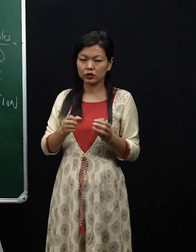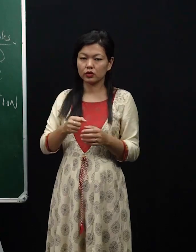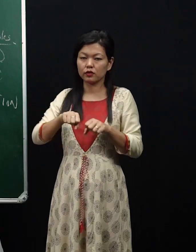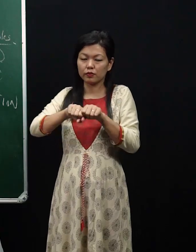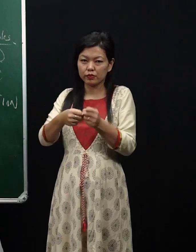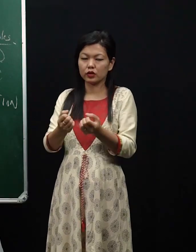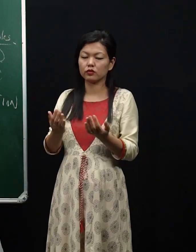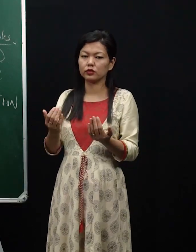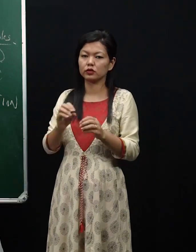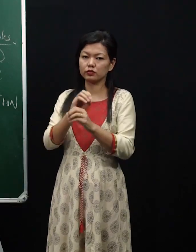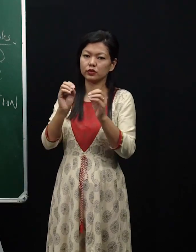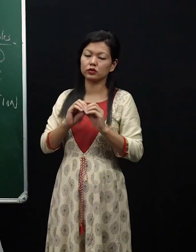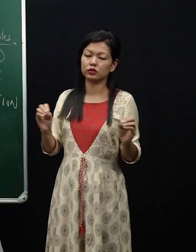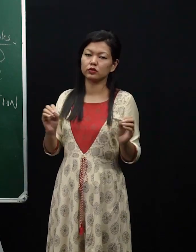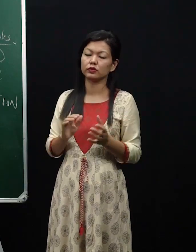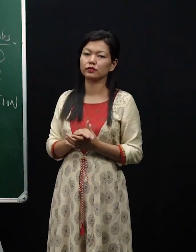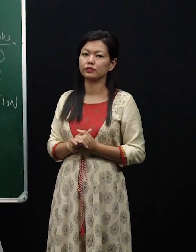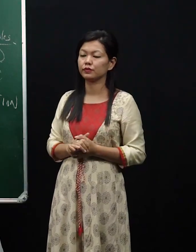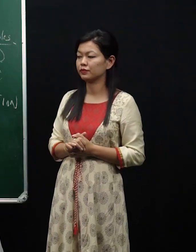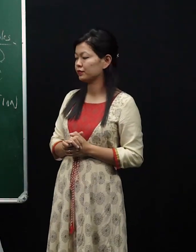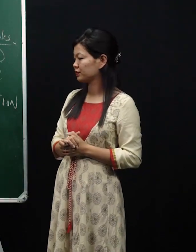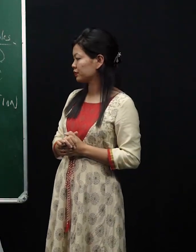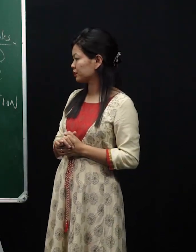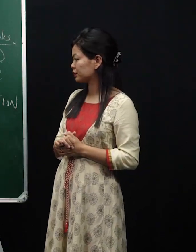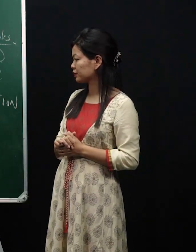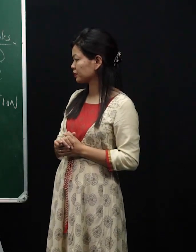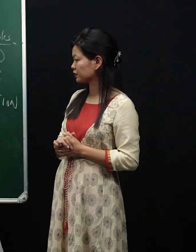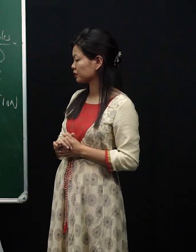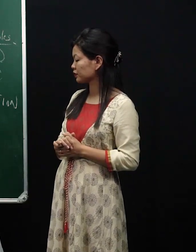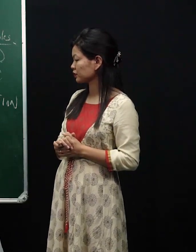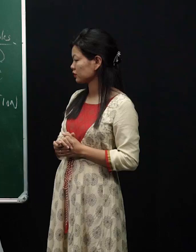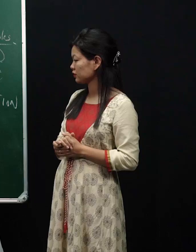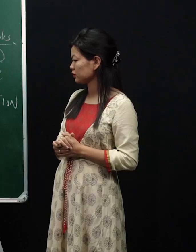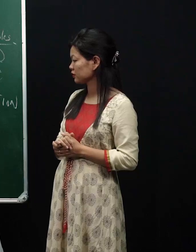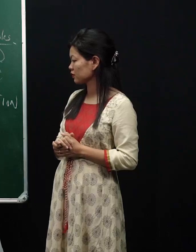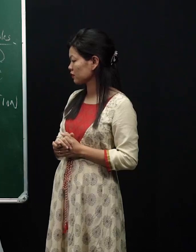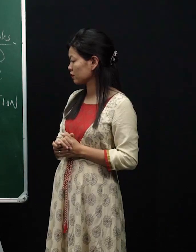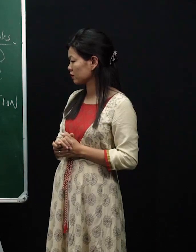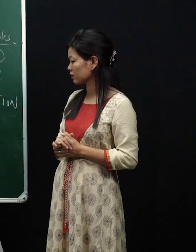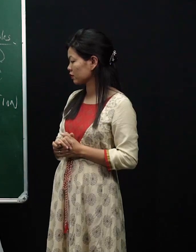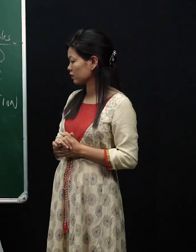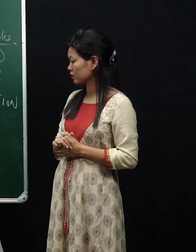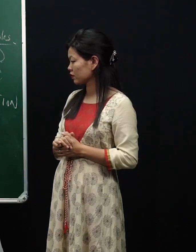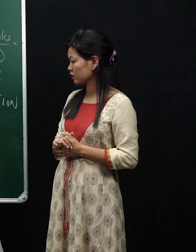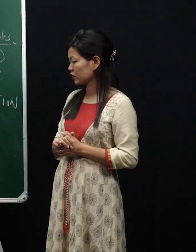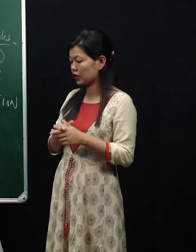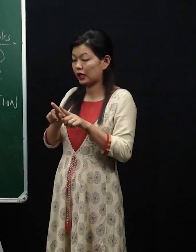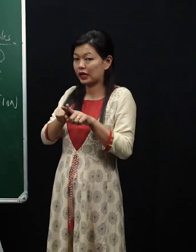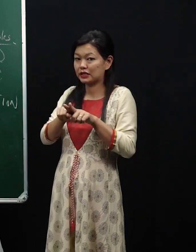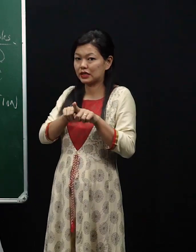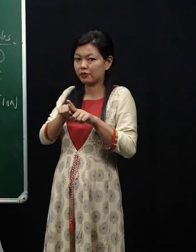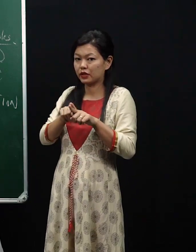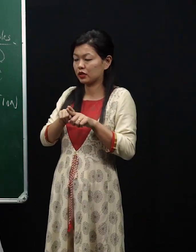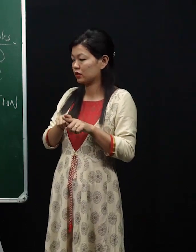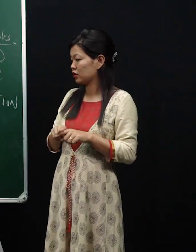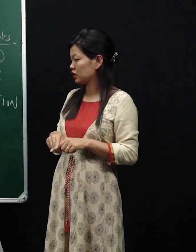simple. Mass can neither be created nor be destroyed. Suppose if I have this A, okay?